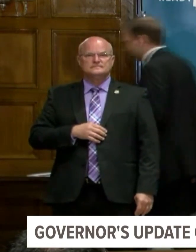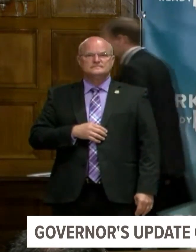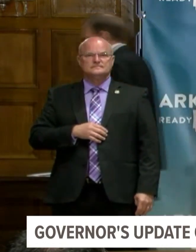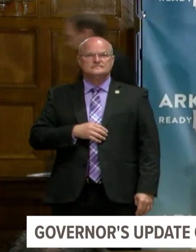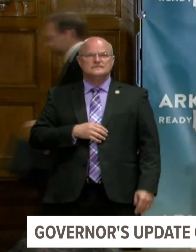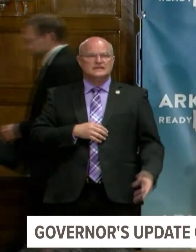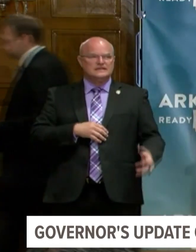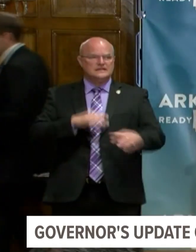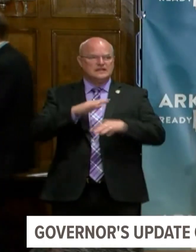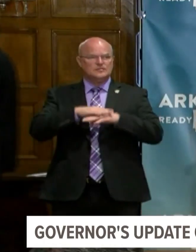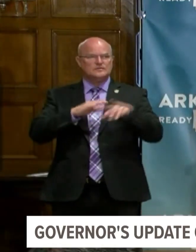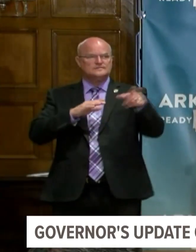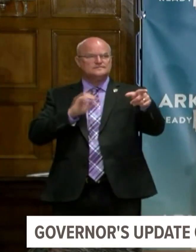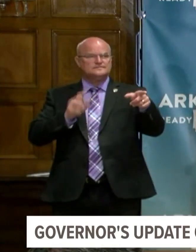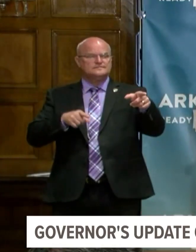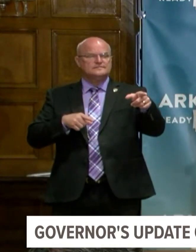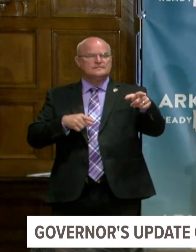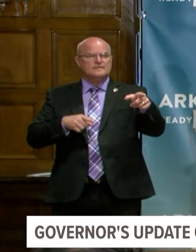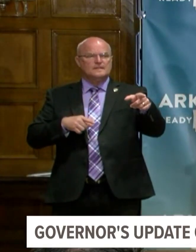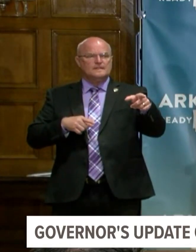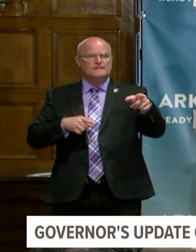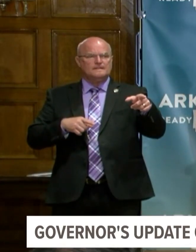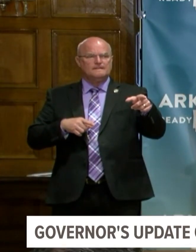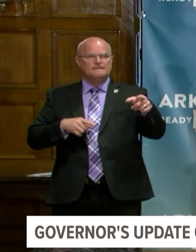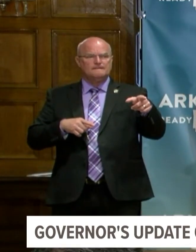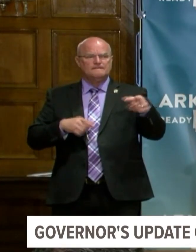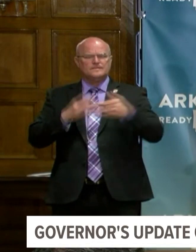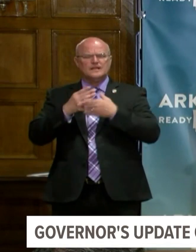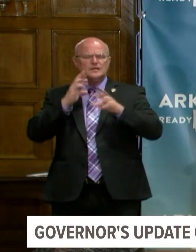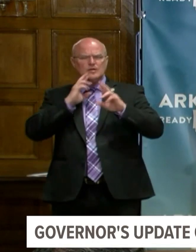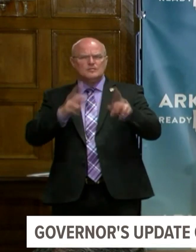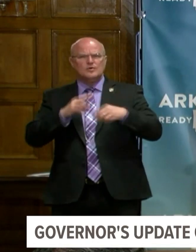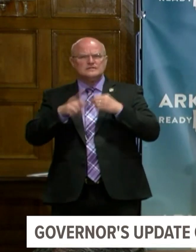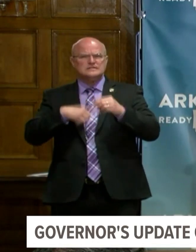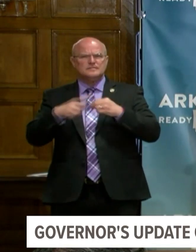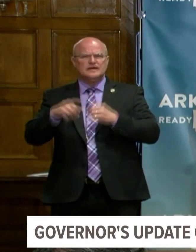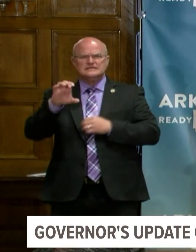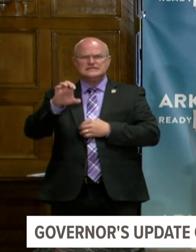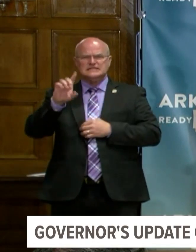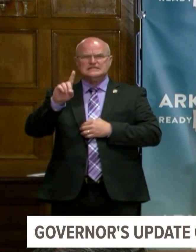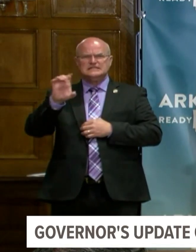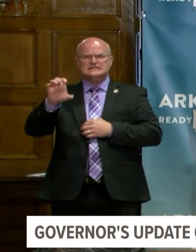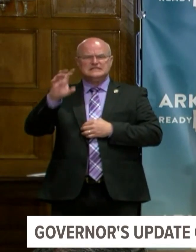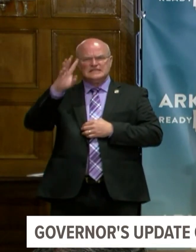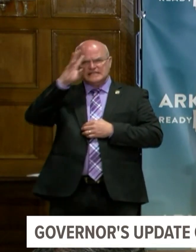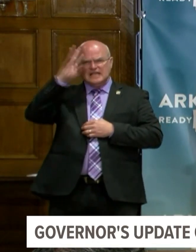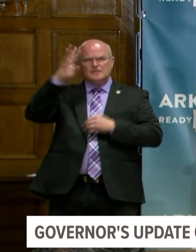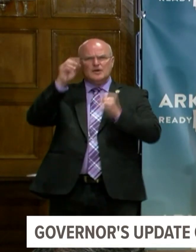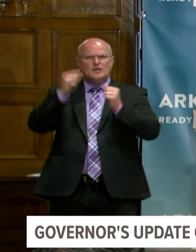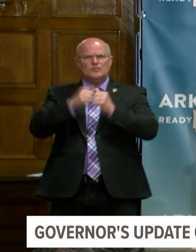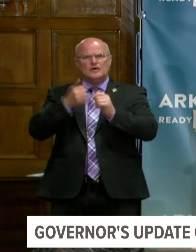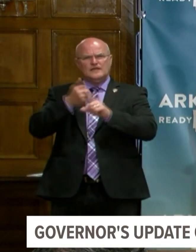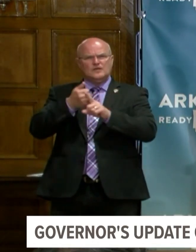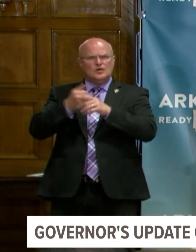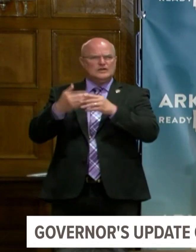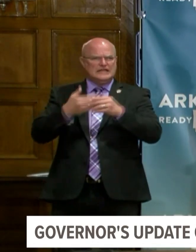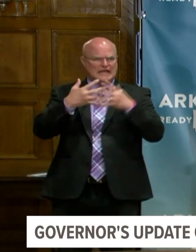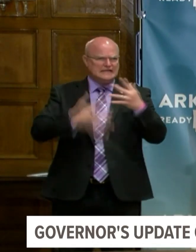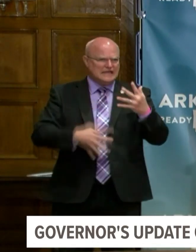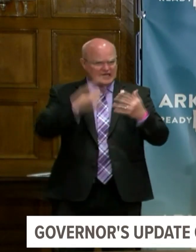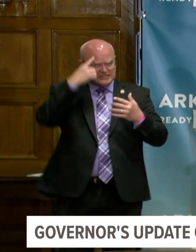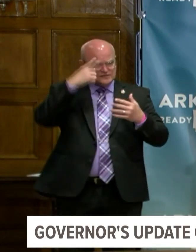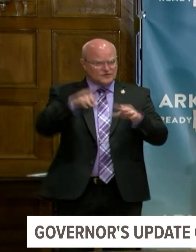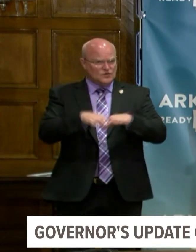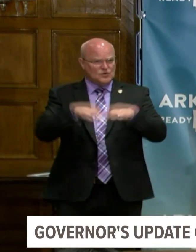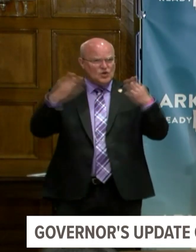Let's stay at the table here. Yes. There's been some reports about the CDC came up with their own guidelines